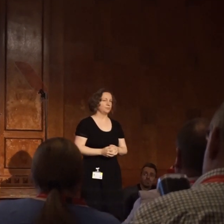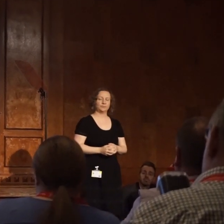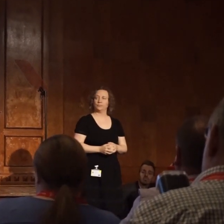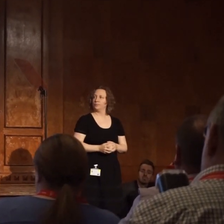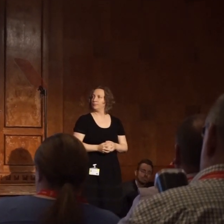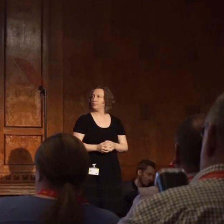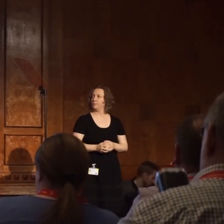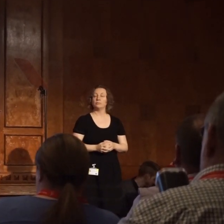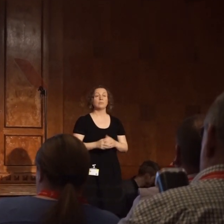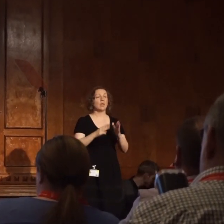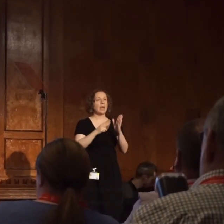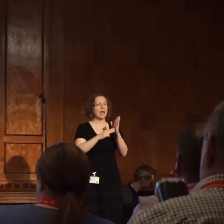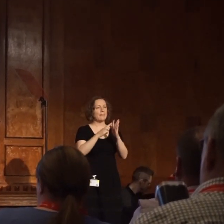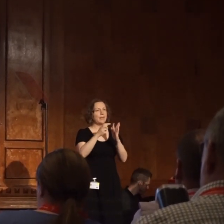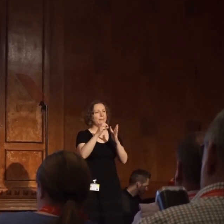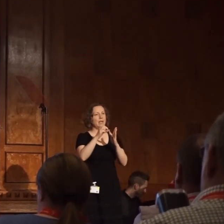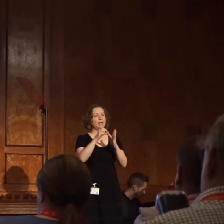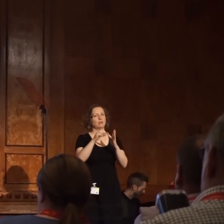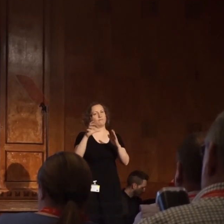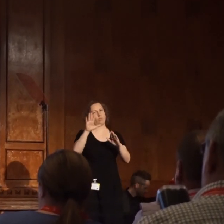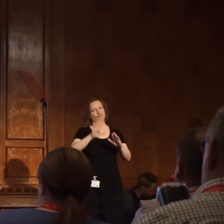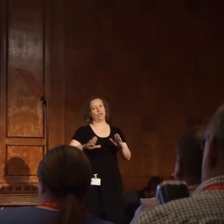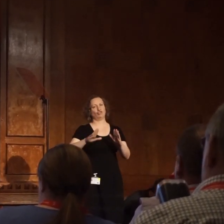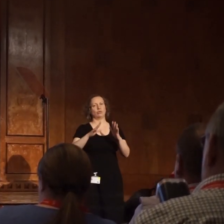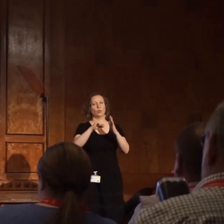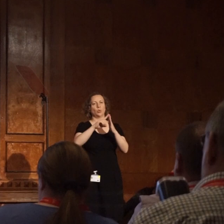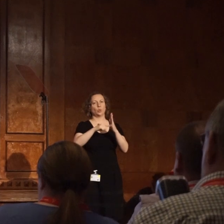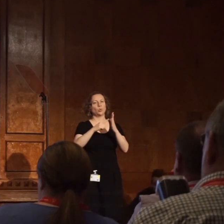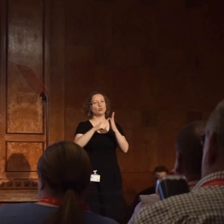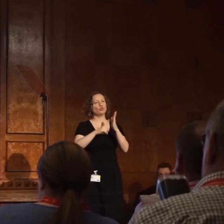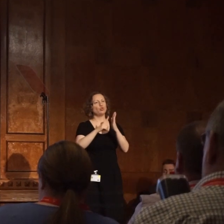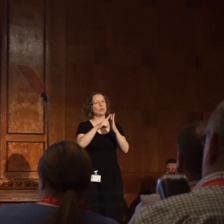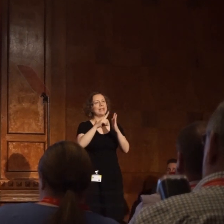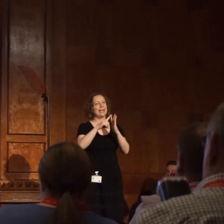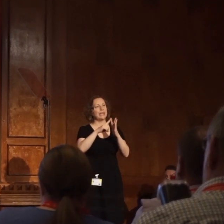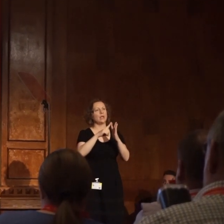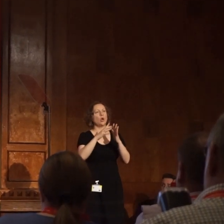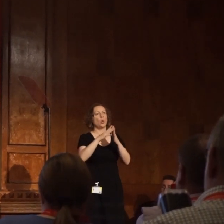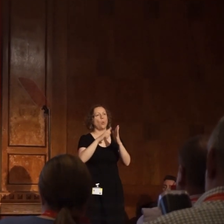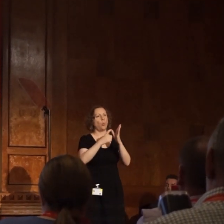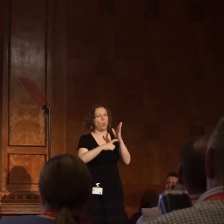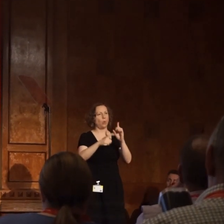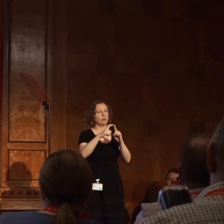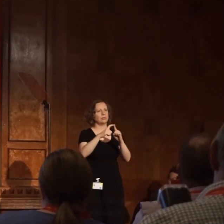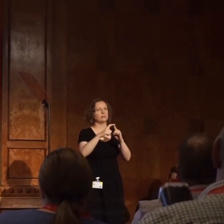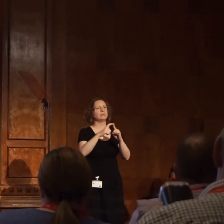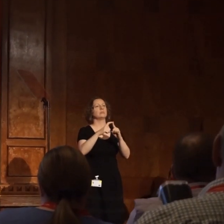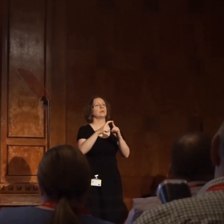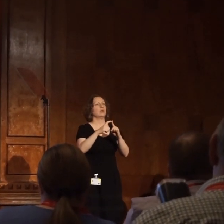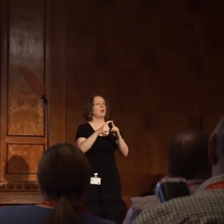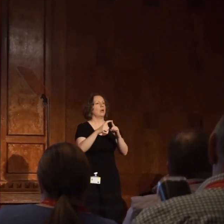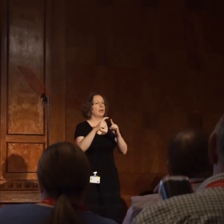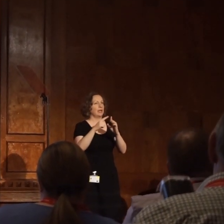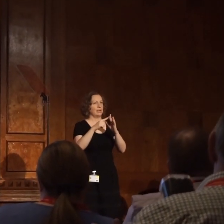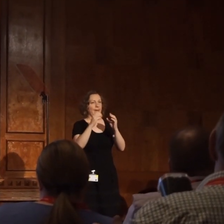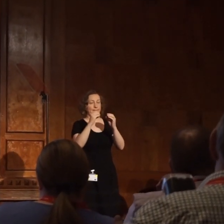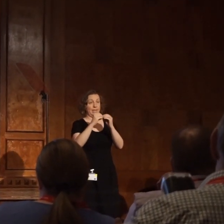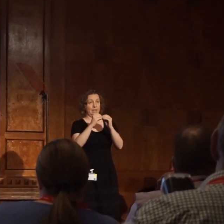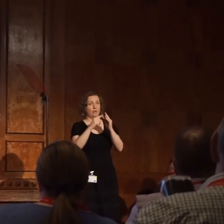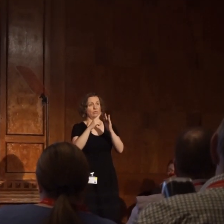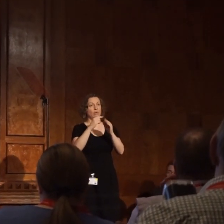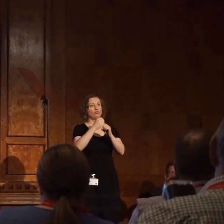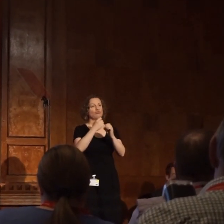And our MEPs for the region, Julie Ward, Theresa Griffin and Wajid Khan, thank you so much for everything you do